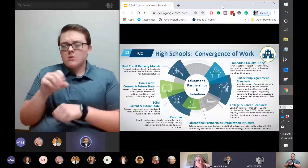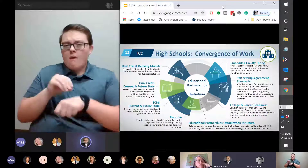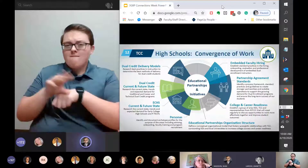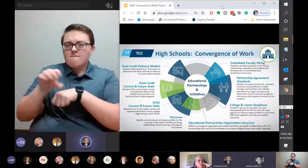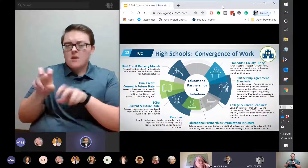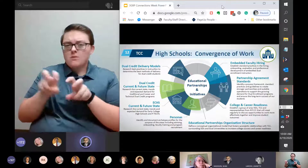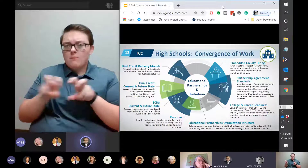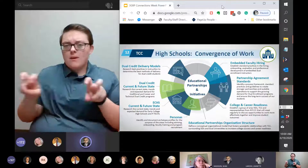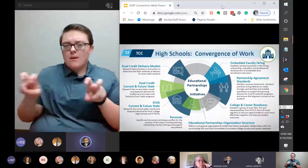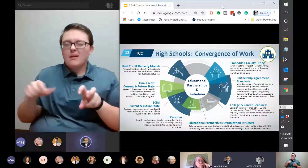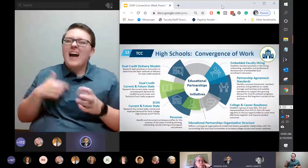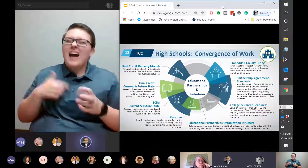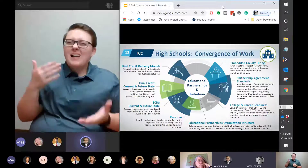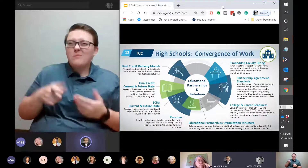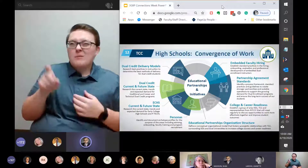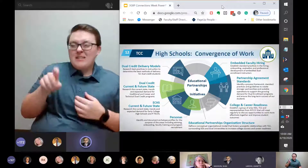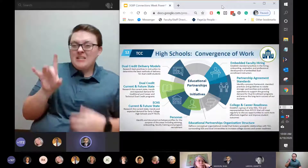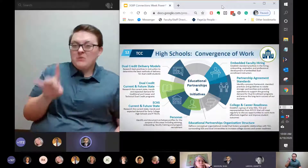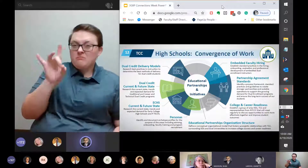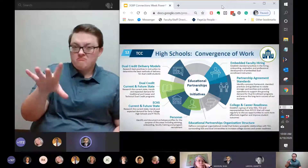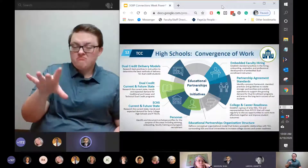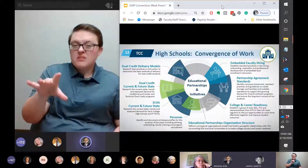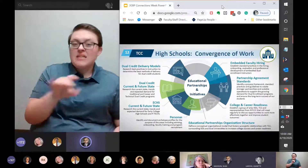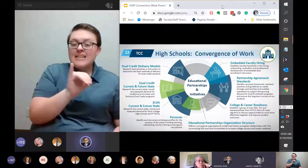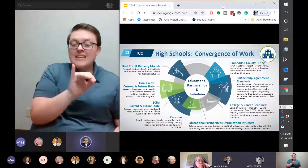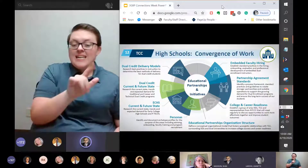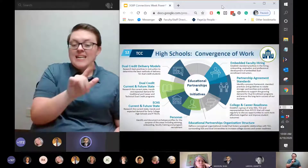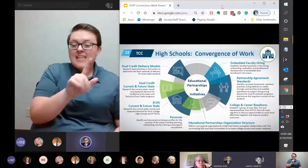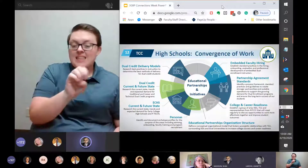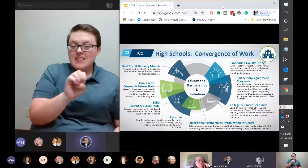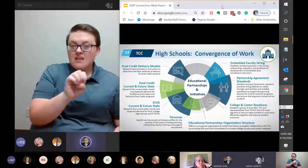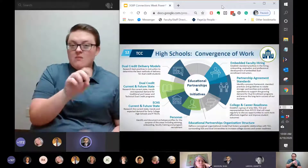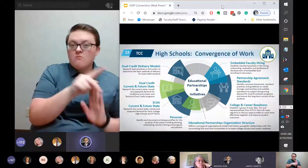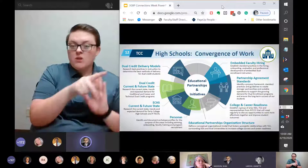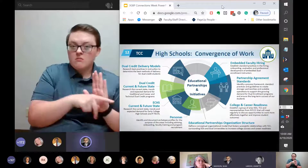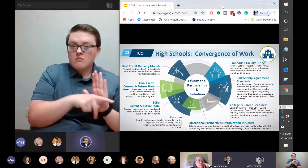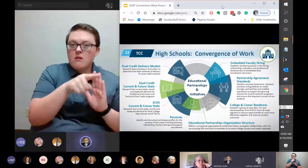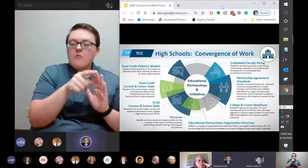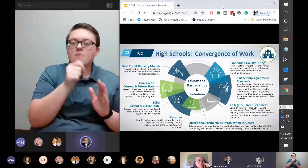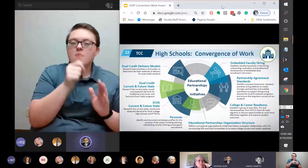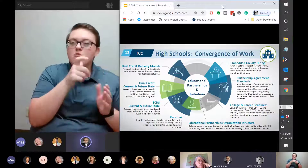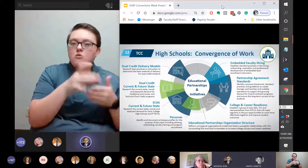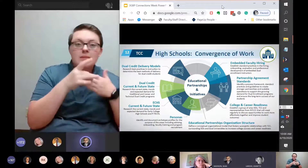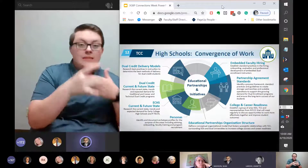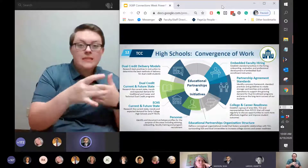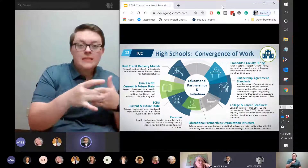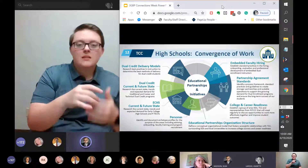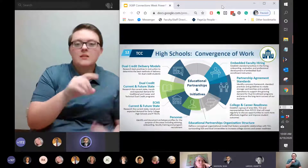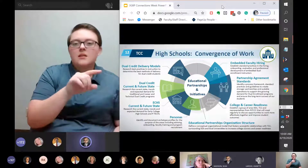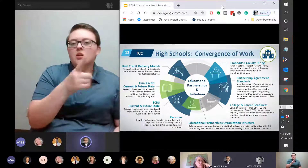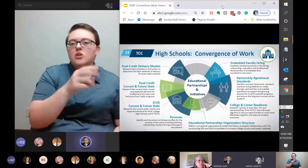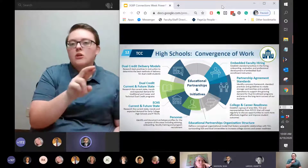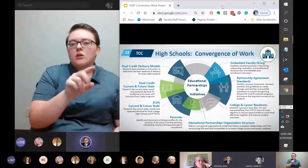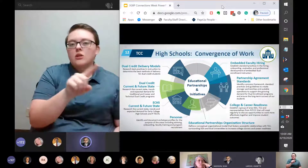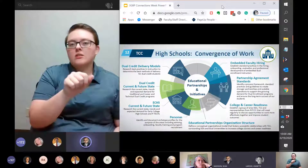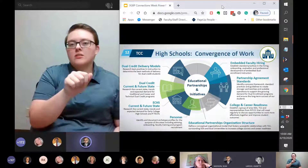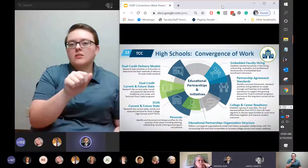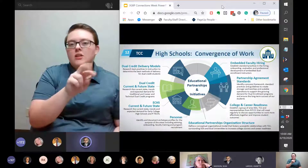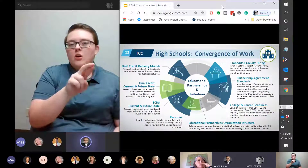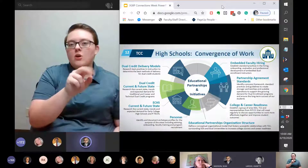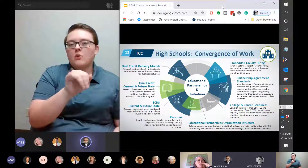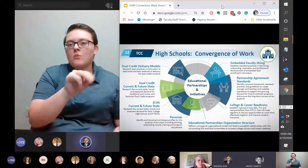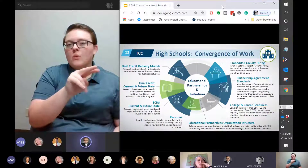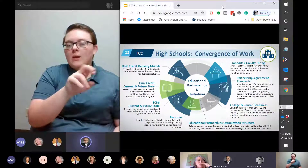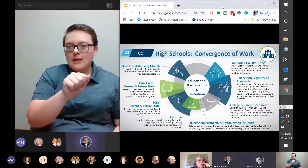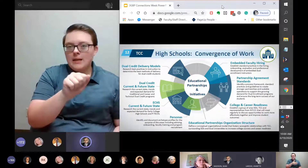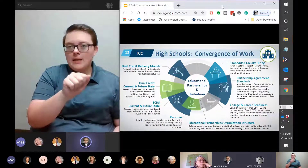should have probably mentioned that the ILI principal, the champion is Dr. Zarina Blankenbaker. The Learning Commons principal, the